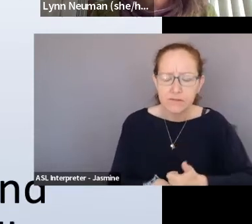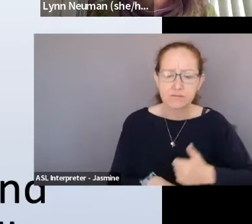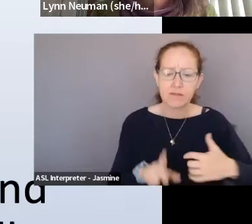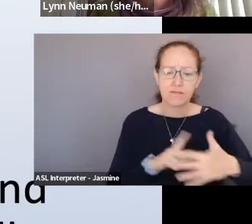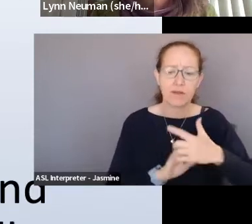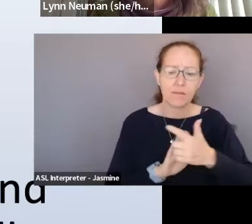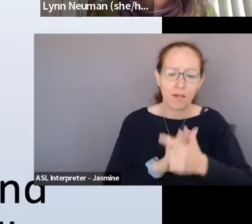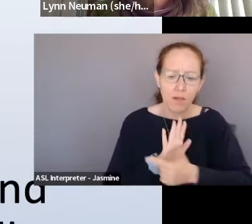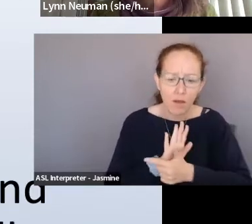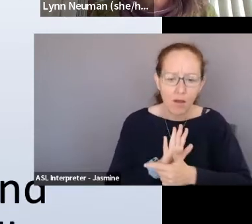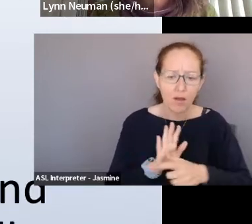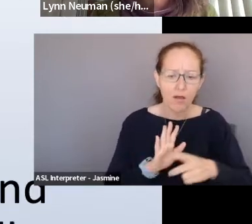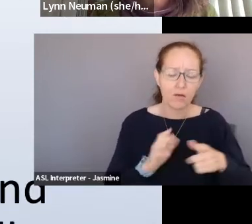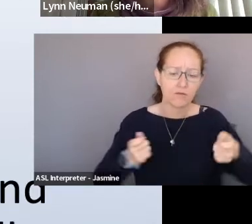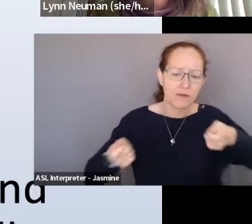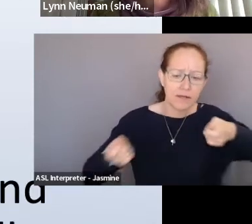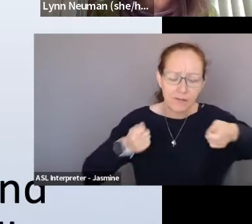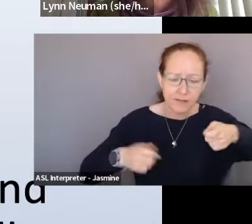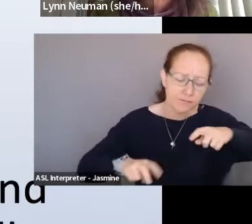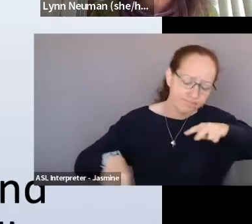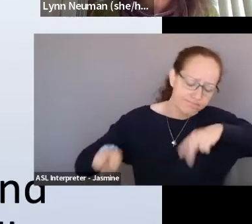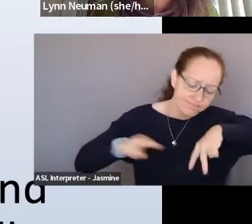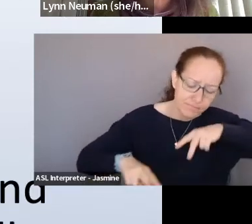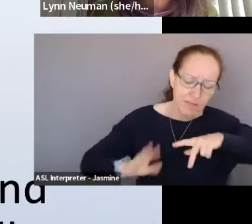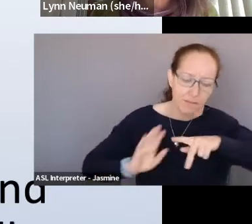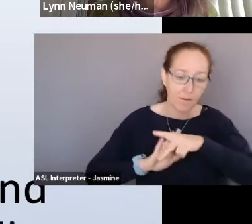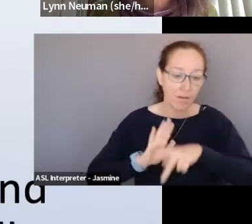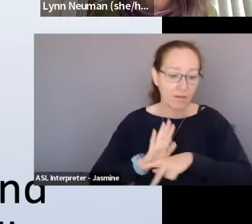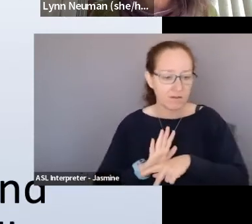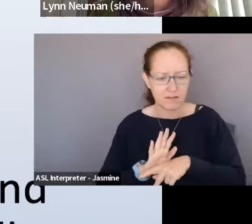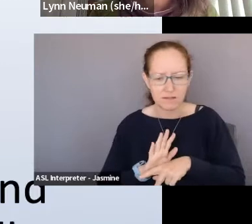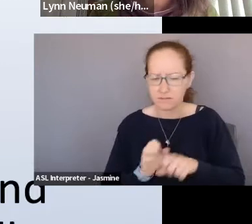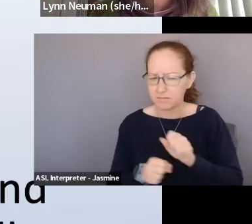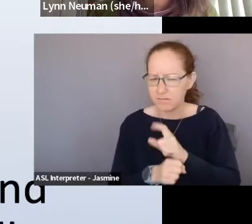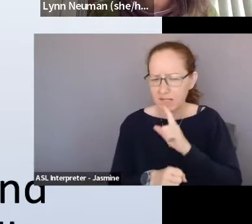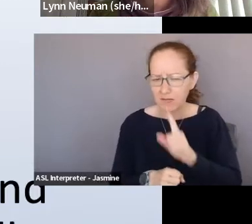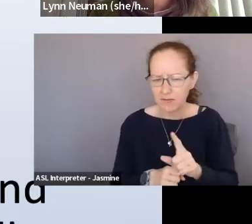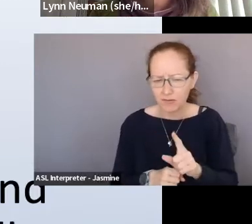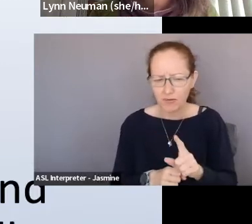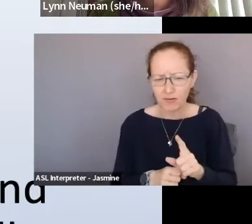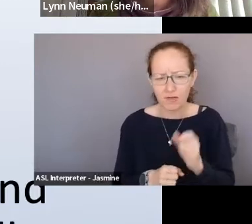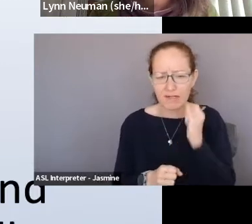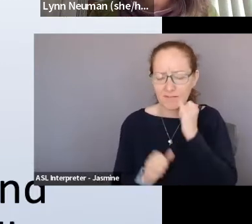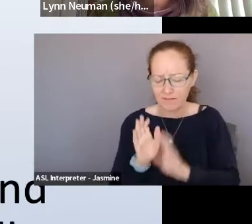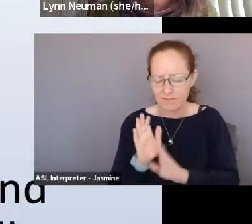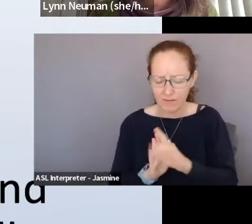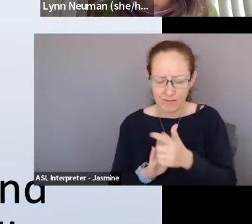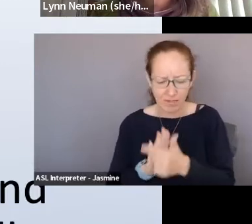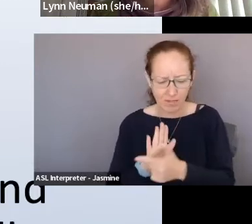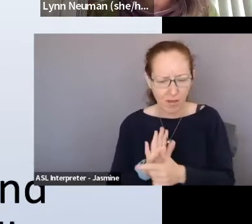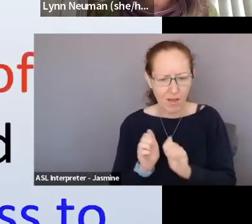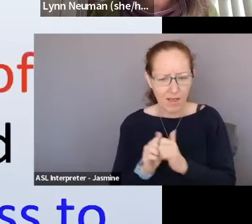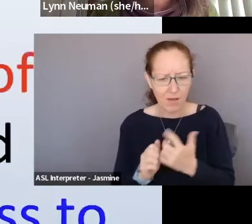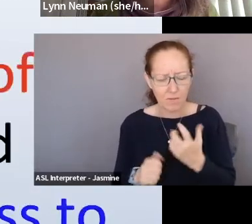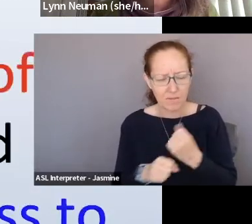do you ensure involvement of all in the development of a law? Next